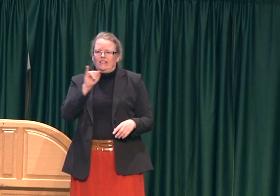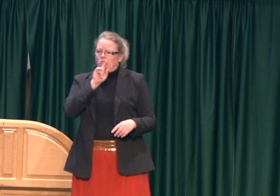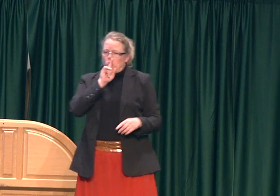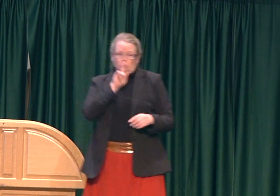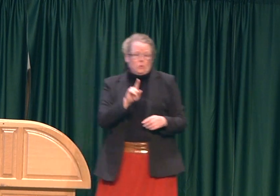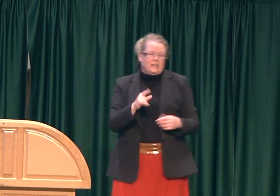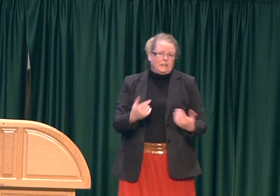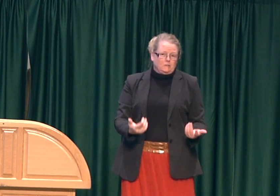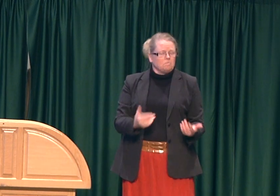So VRI,